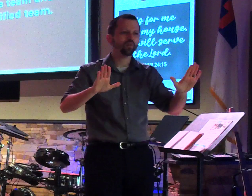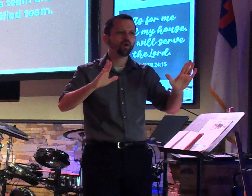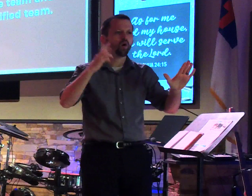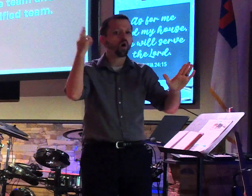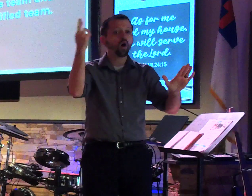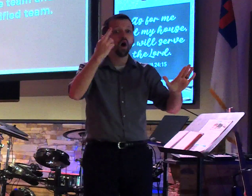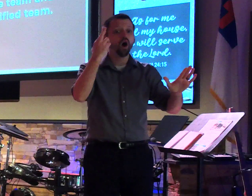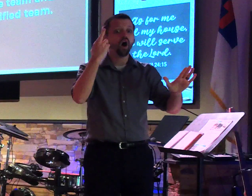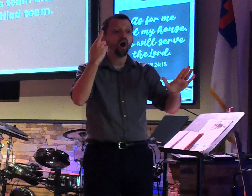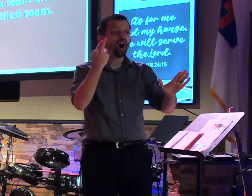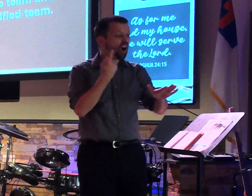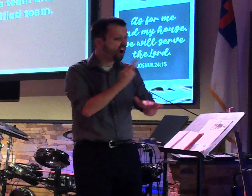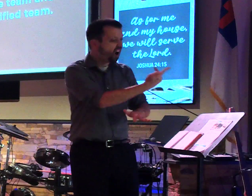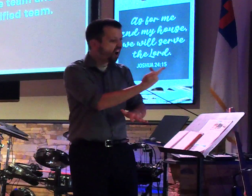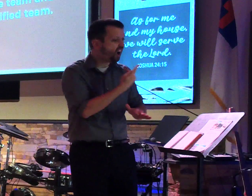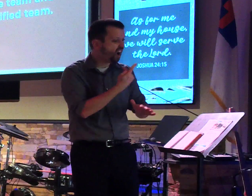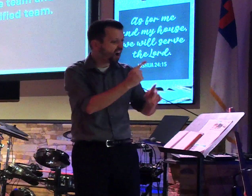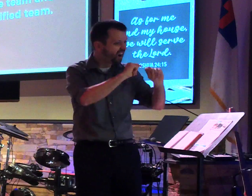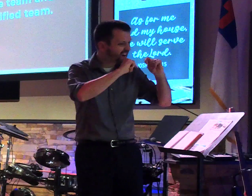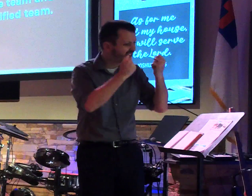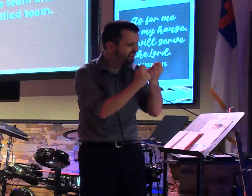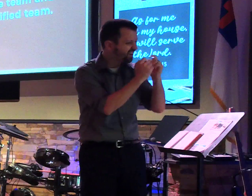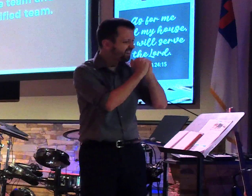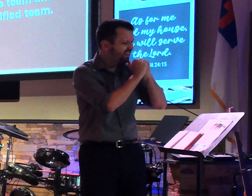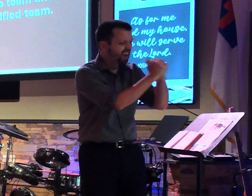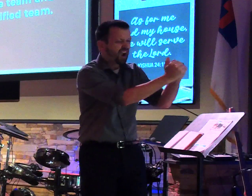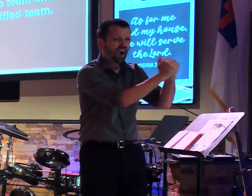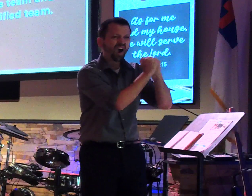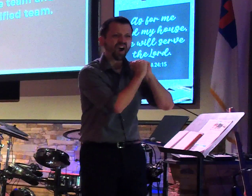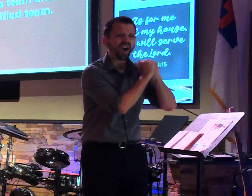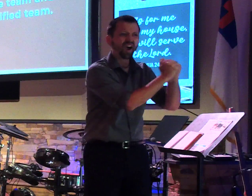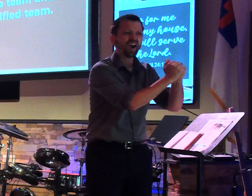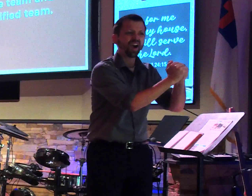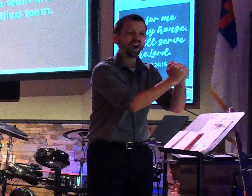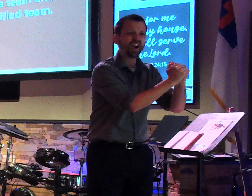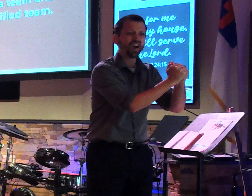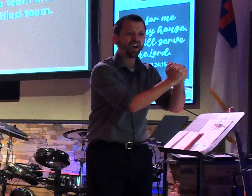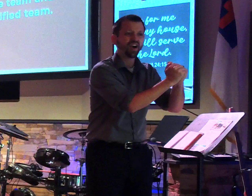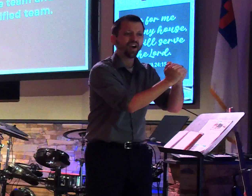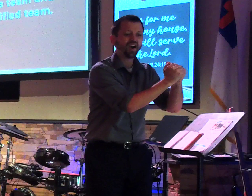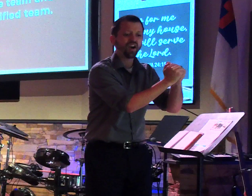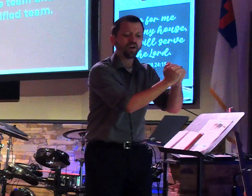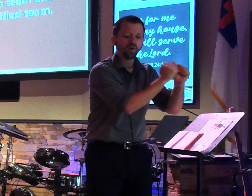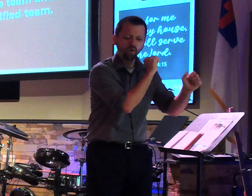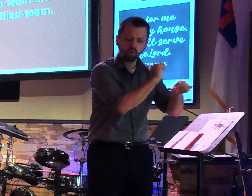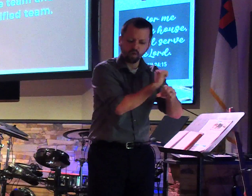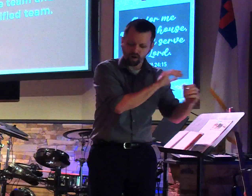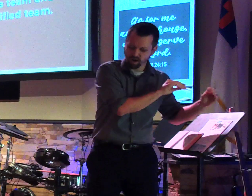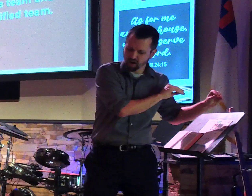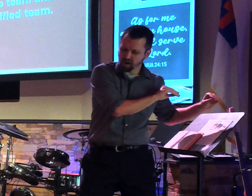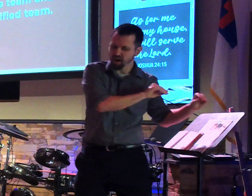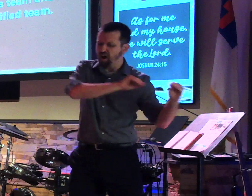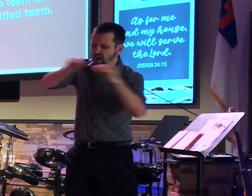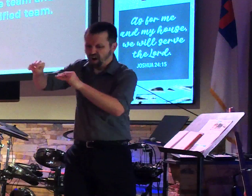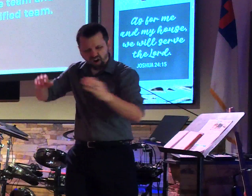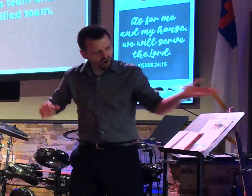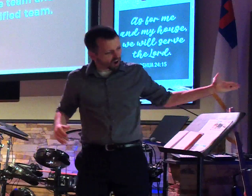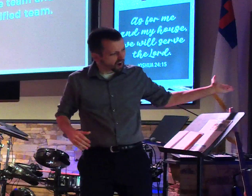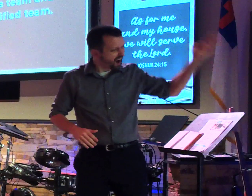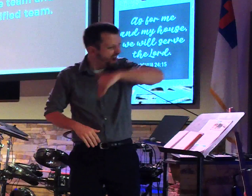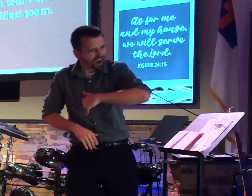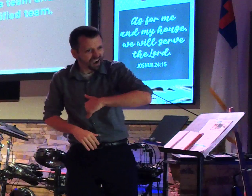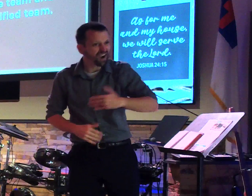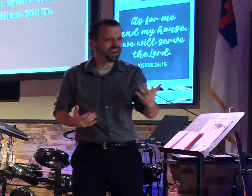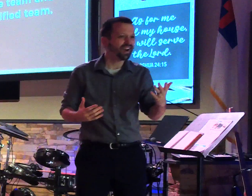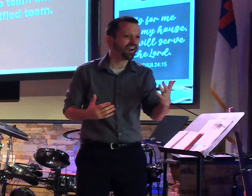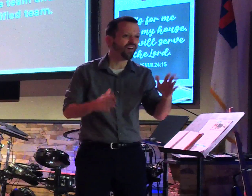hey, we're in this together. We're on the same team. Amen. We're going to move that ball this way. Let's go.